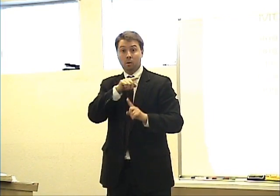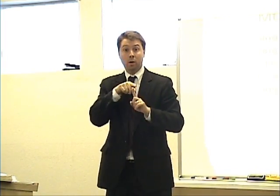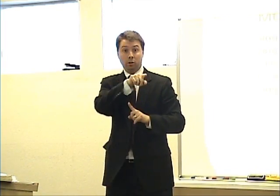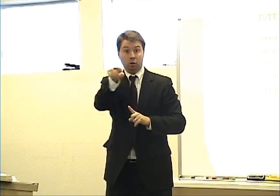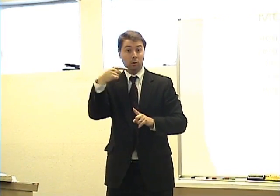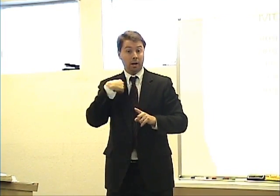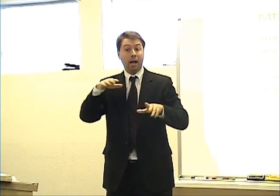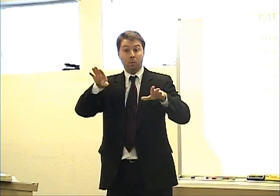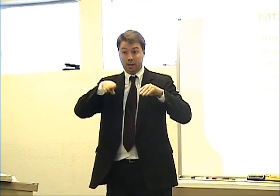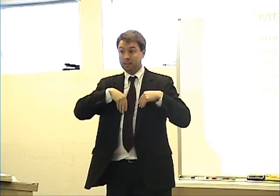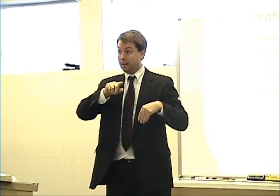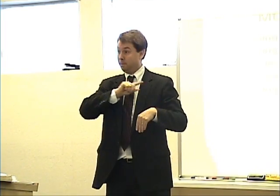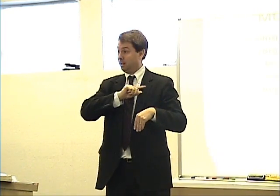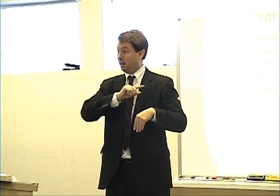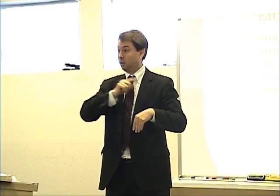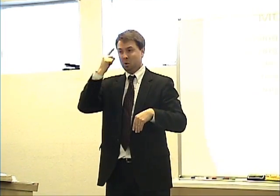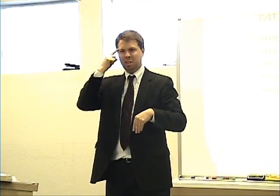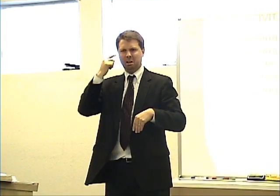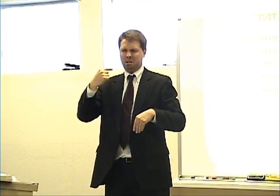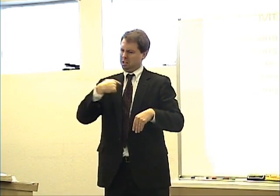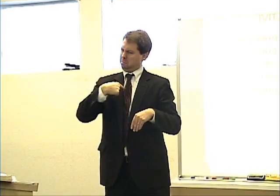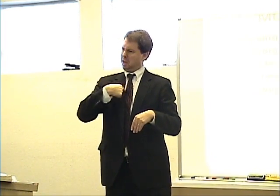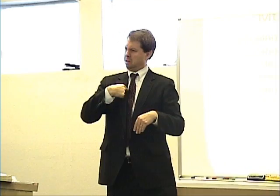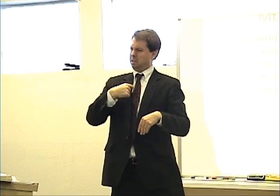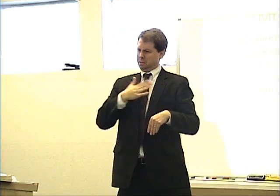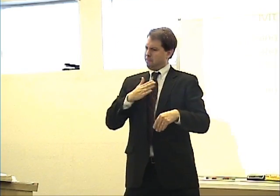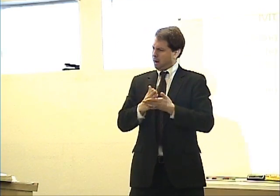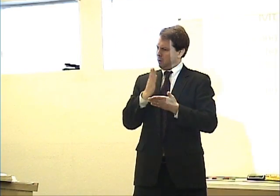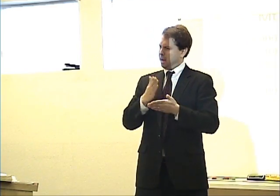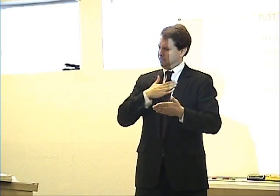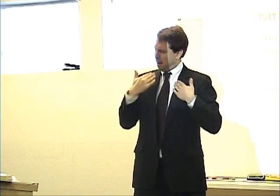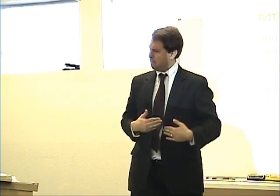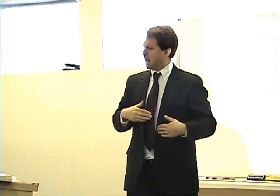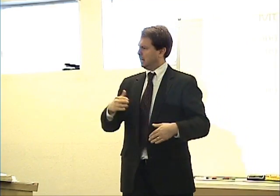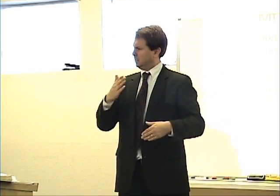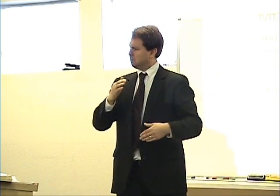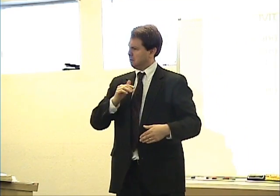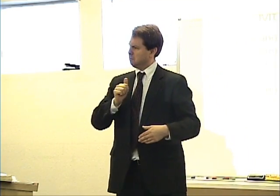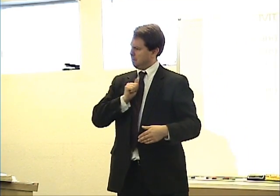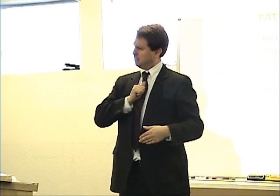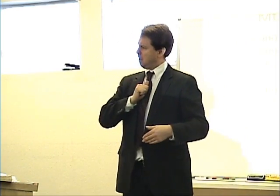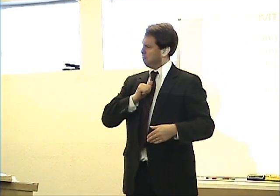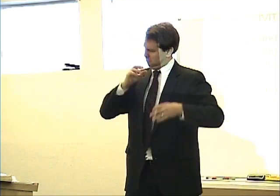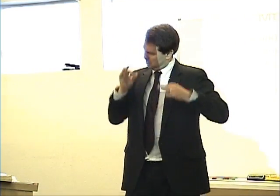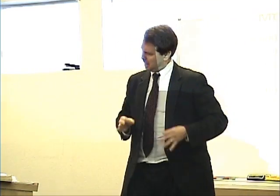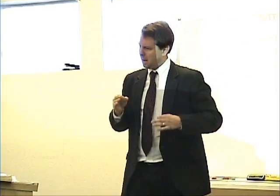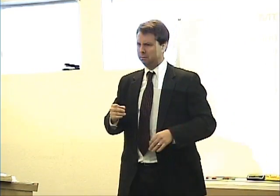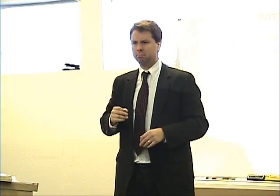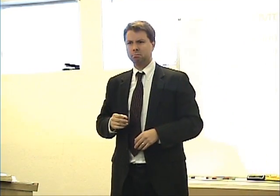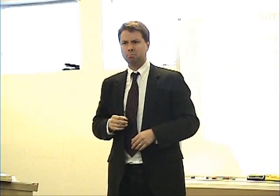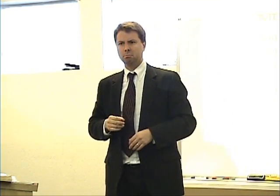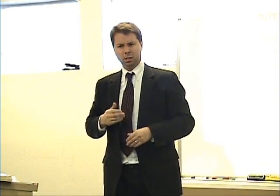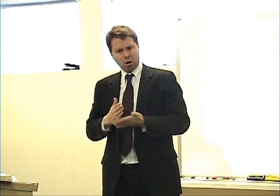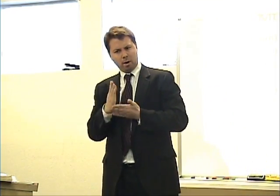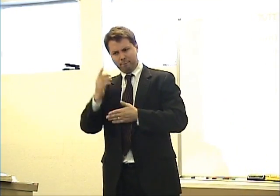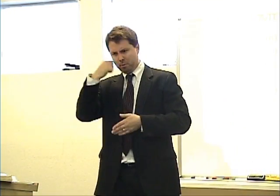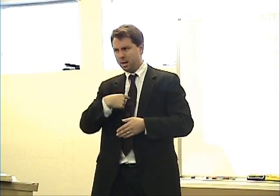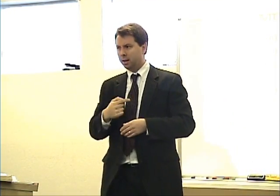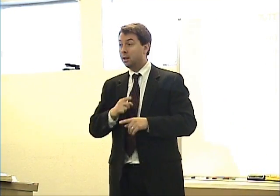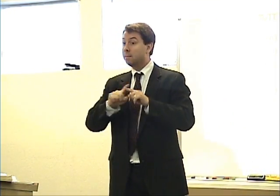When you and I, we accept the guilt, we think, it's me, my right, my body, it's myself, decide. It's all right for me. But